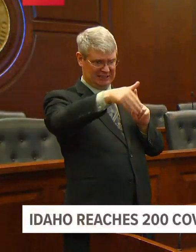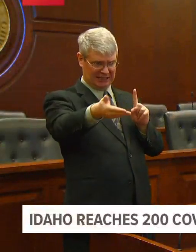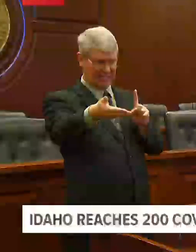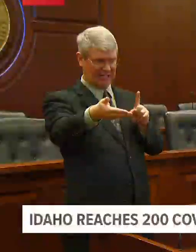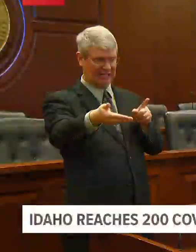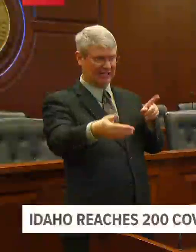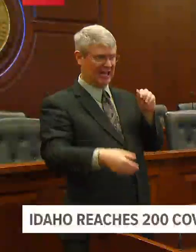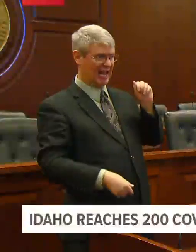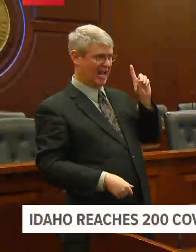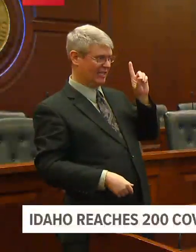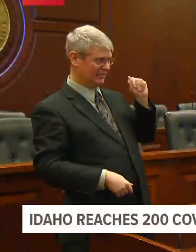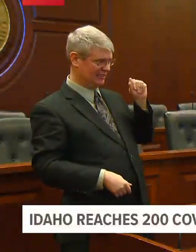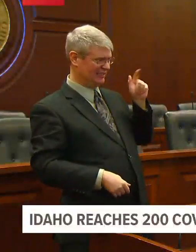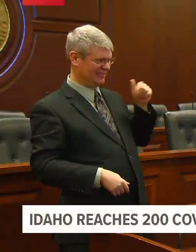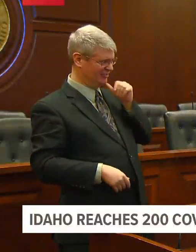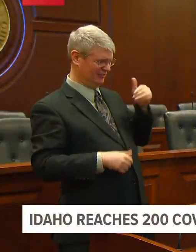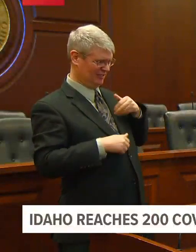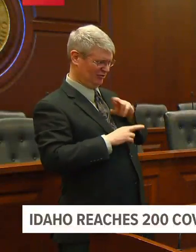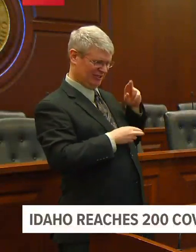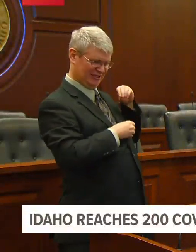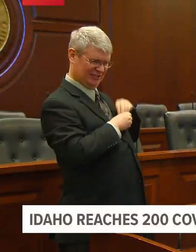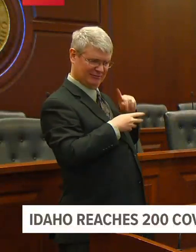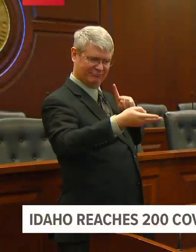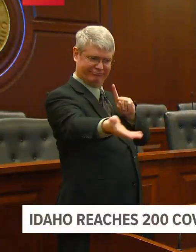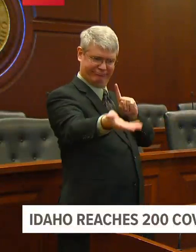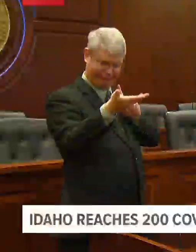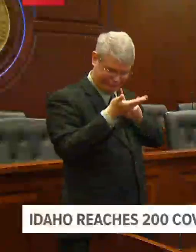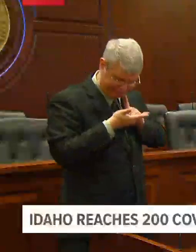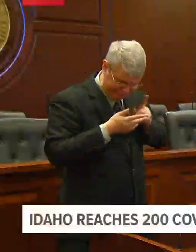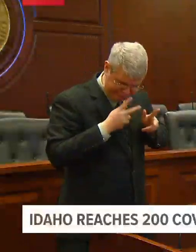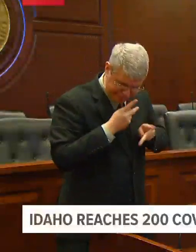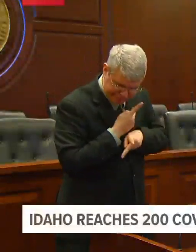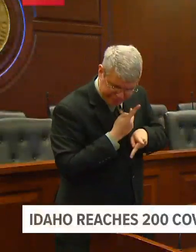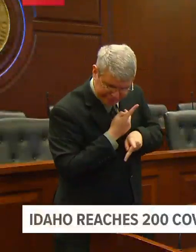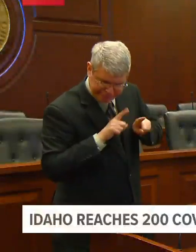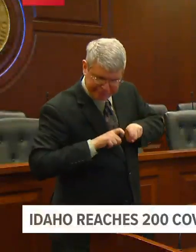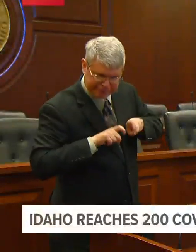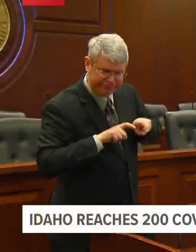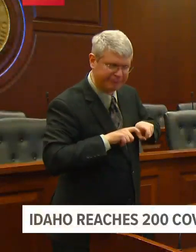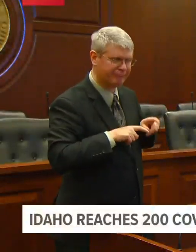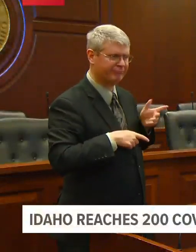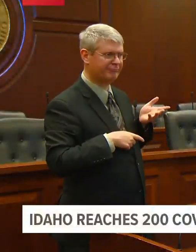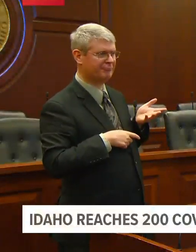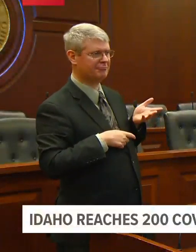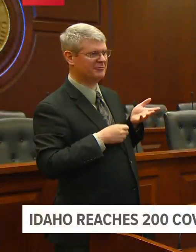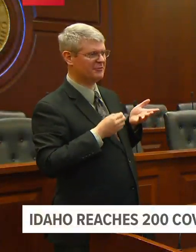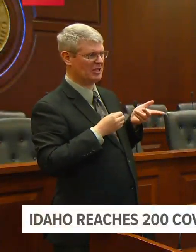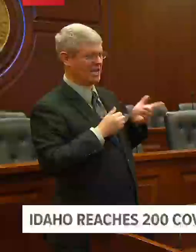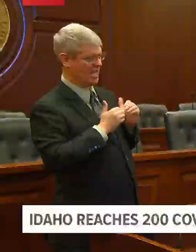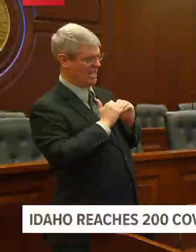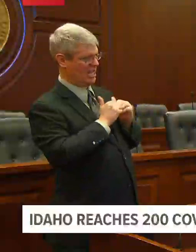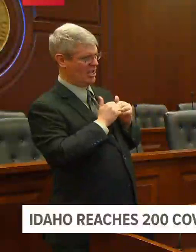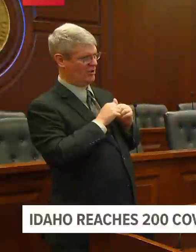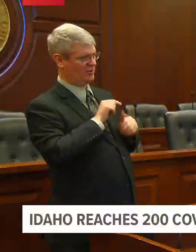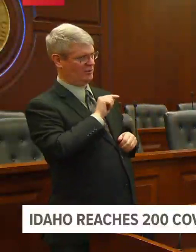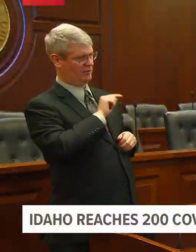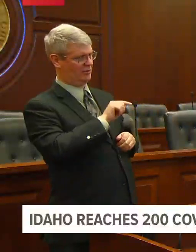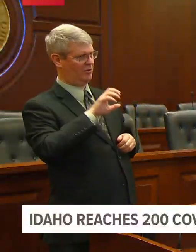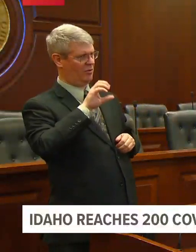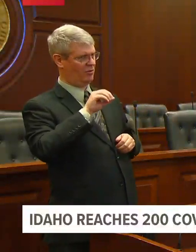guys going to be doing anything specifically to help coroners throughout the state as they're trying to deal with this and correctly gather death